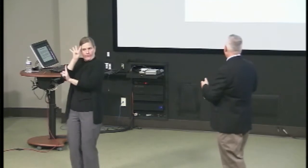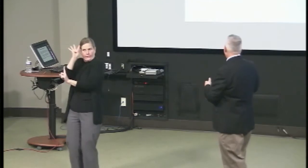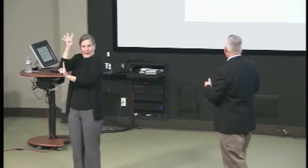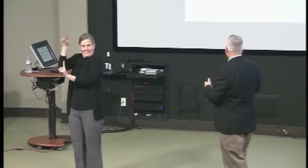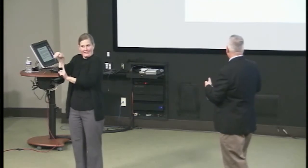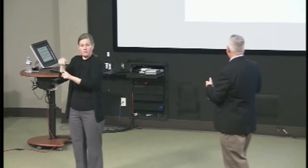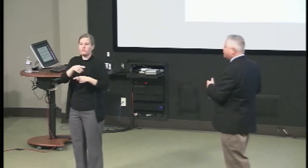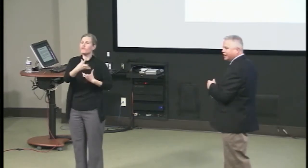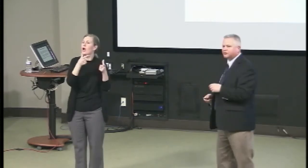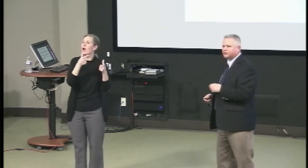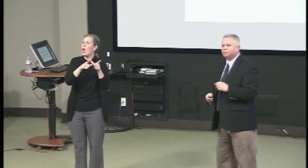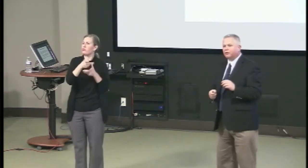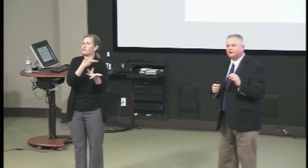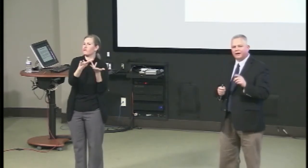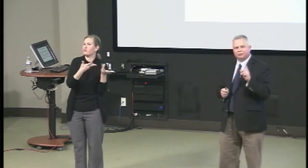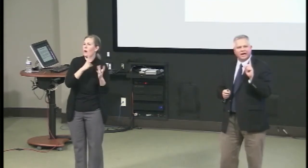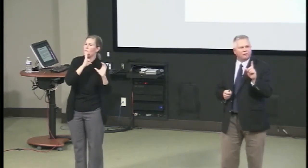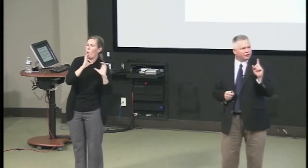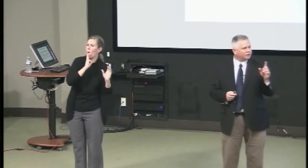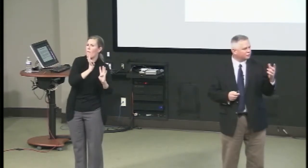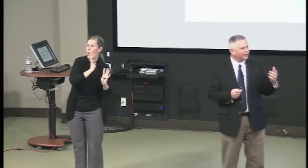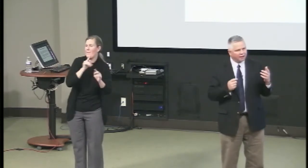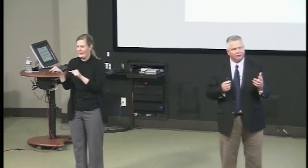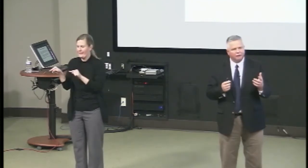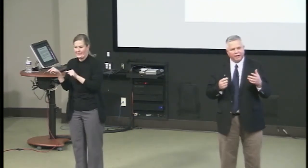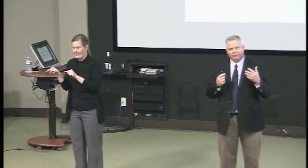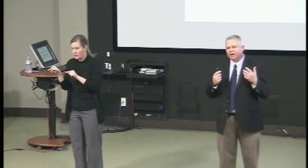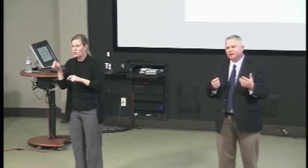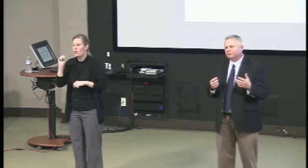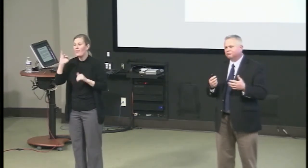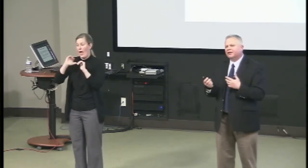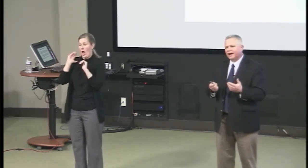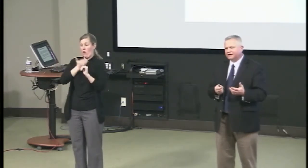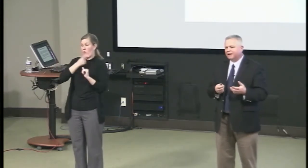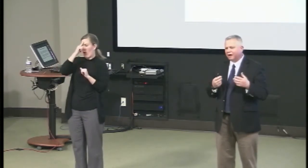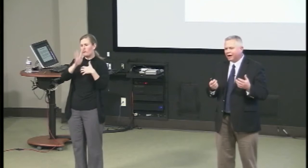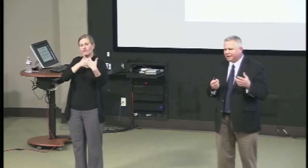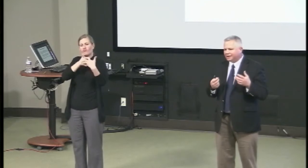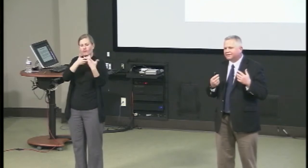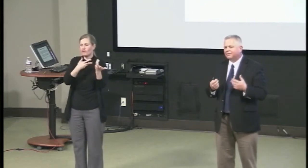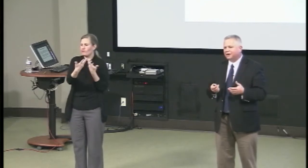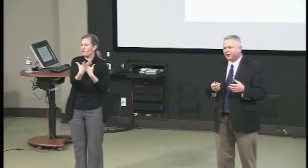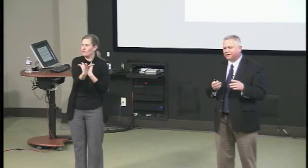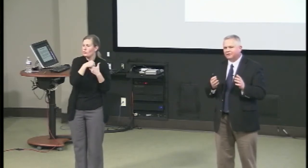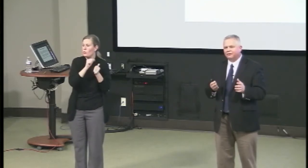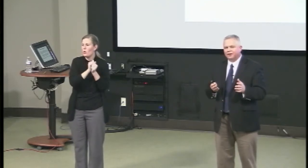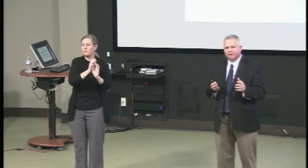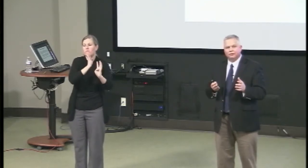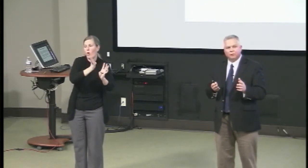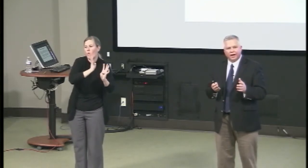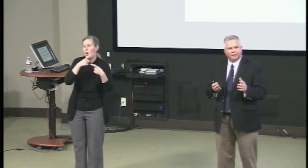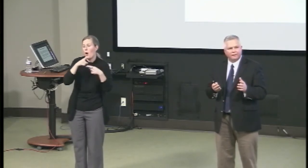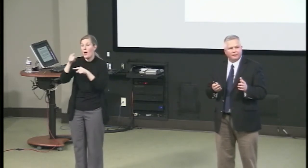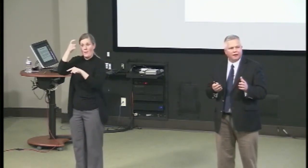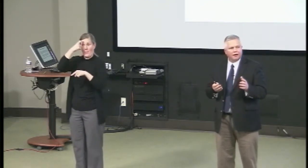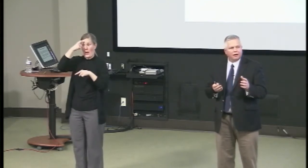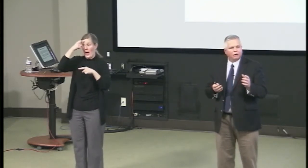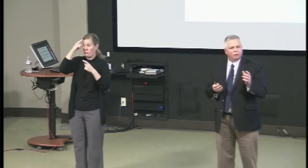that I took spoken language out because when I came here and I realized that I need to think about this in a very different